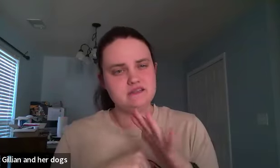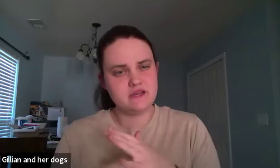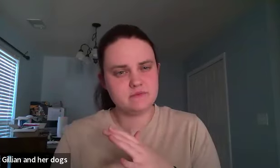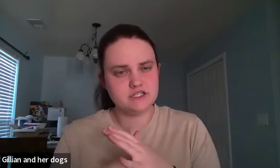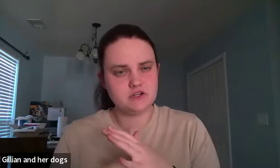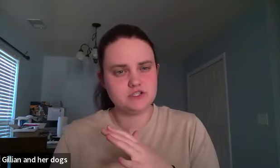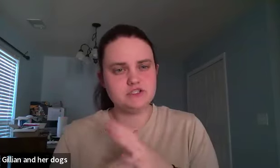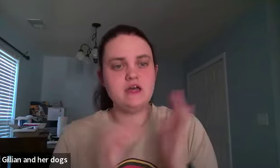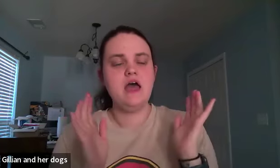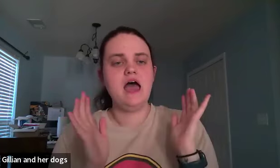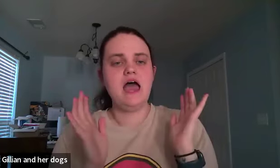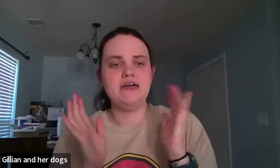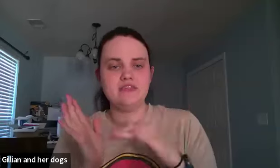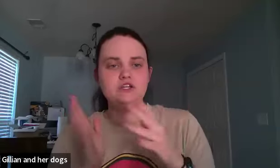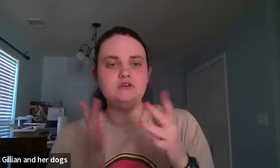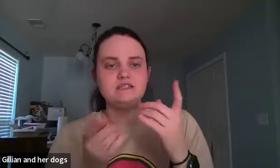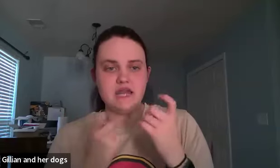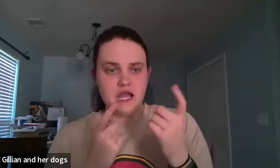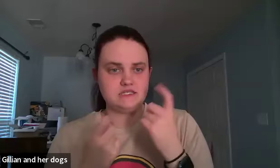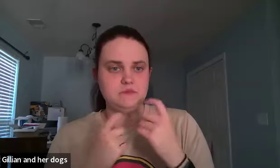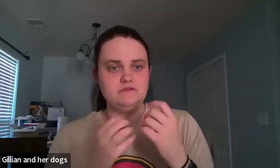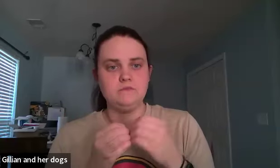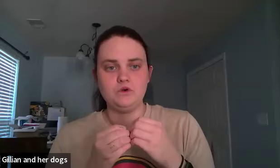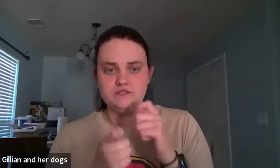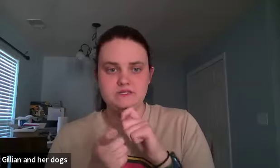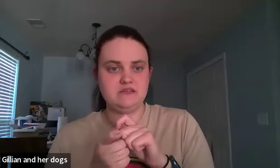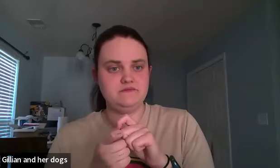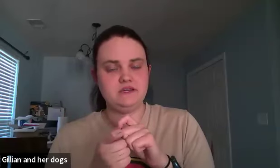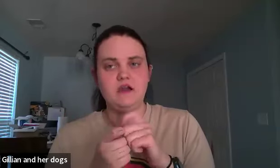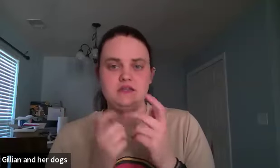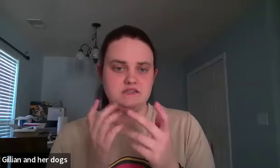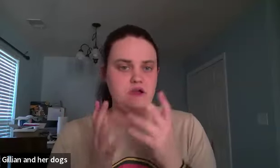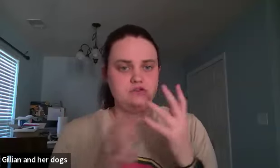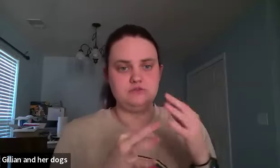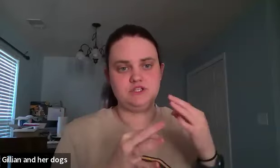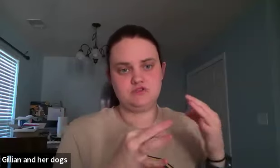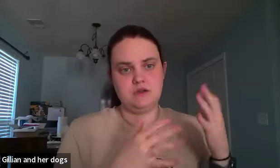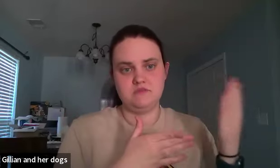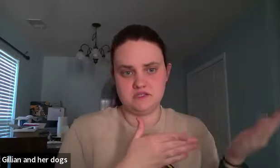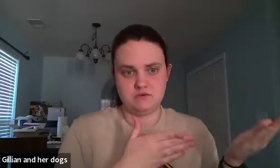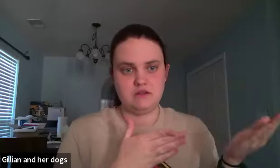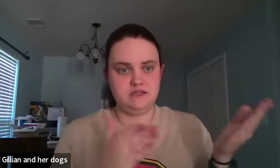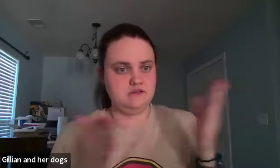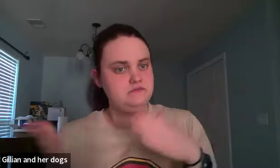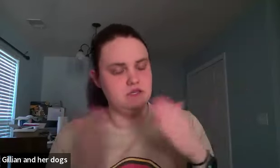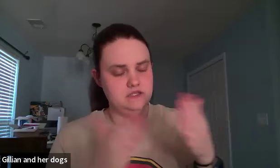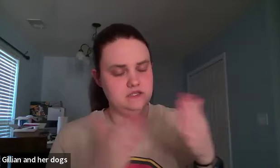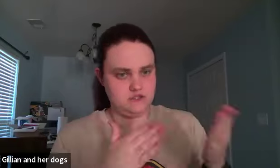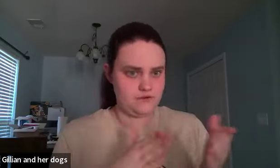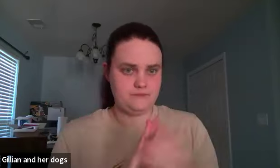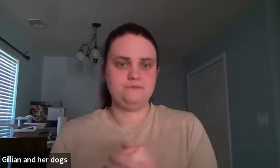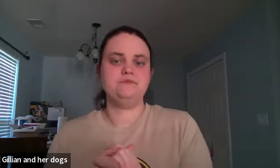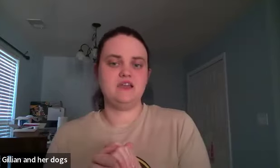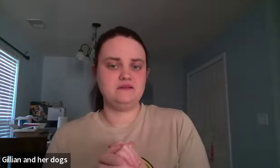basic family structures. And then you guys can ask me for more specific kinds of how you would describe this relative and so forth.